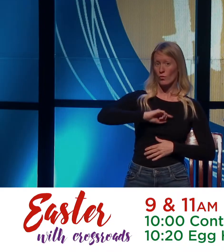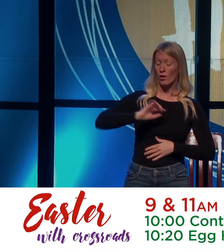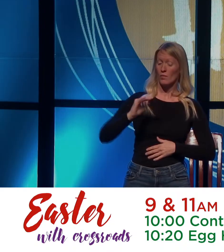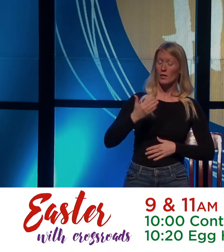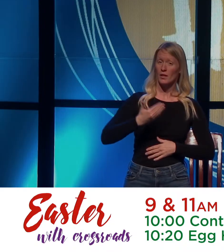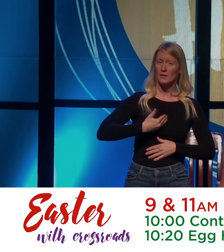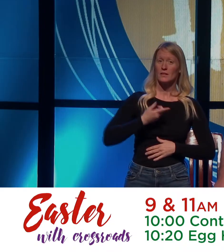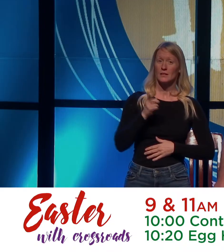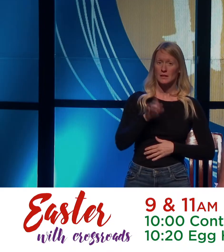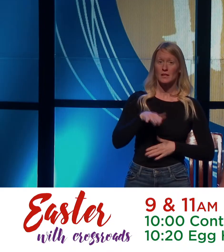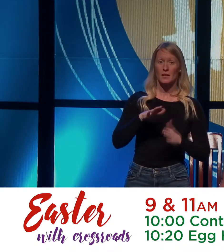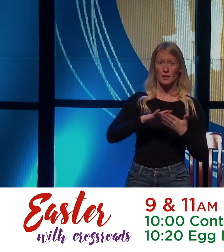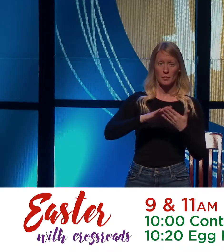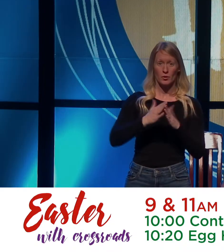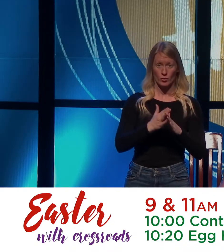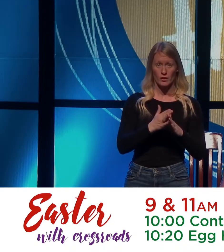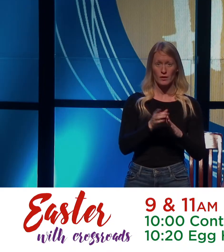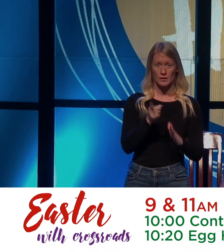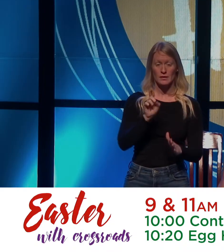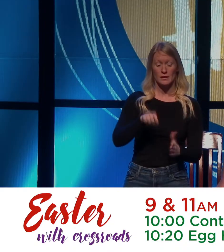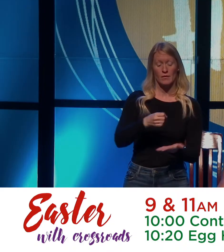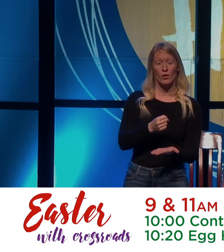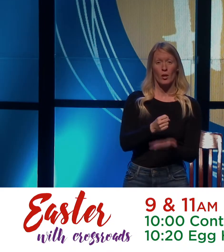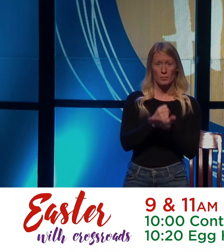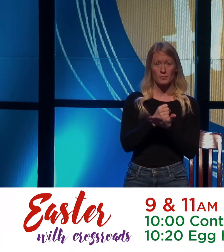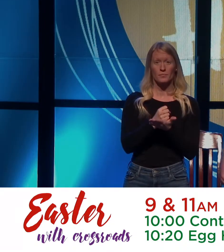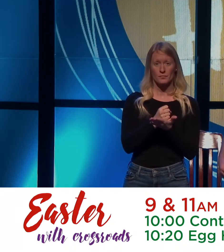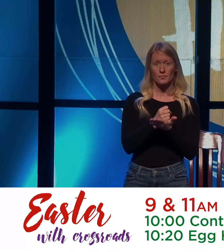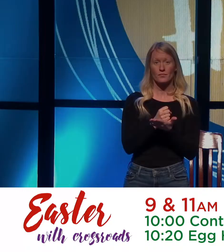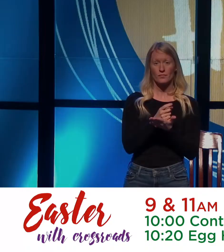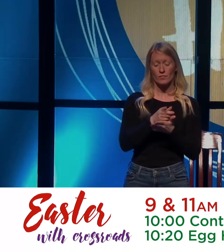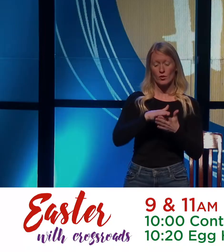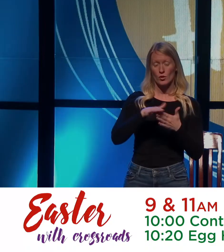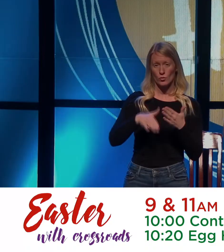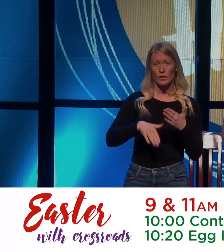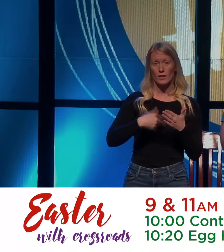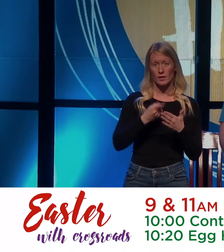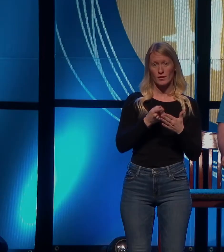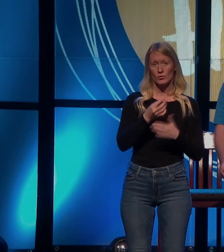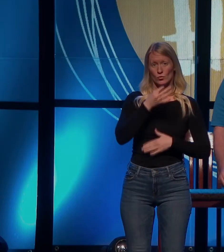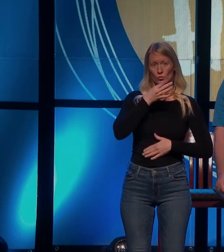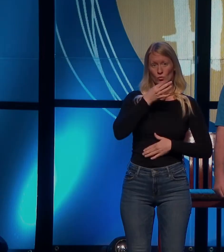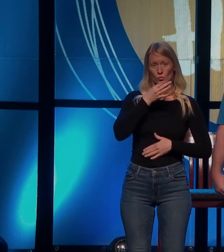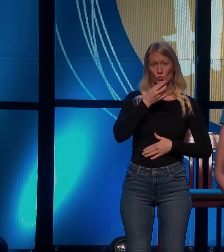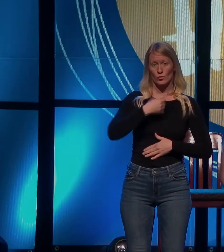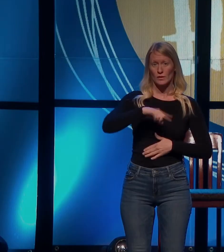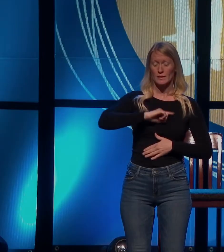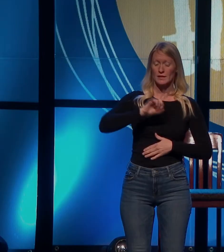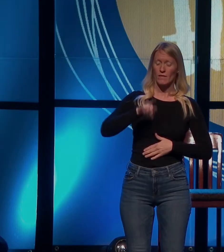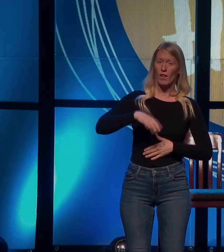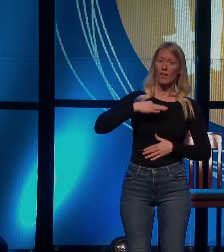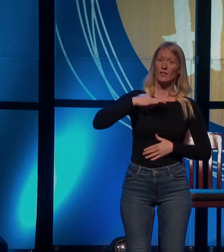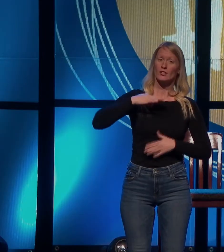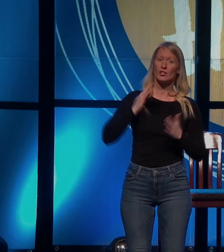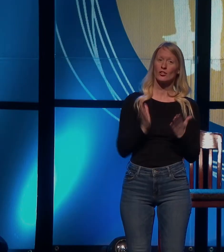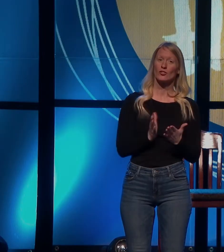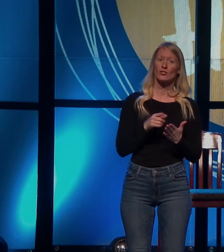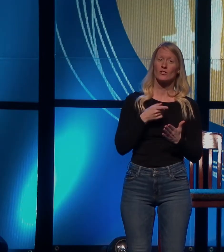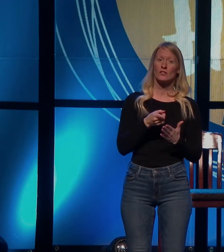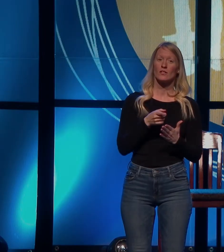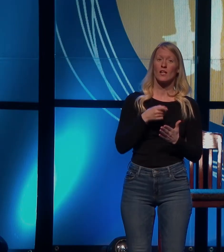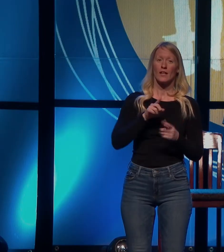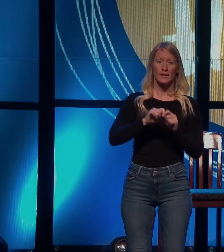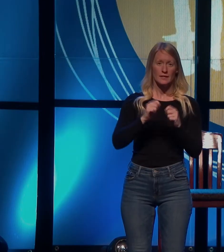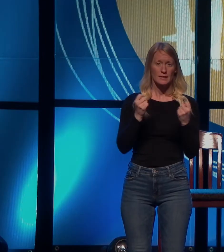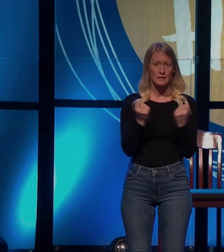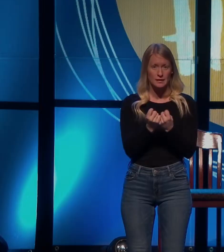would welcome that and would need some help for this weekend for our community coming up. So we're still in need of these volunteers and on the